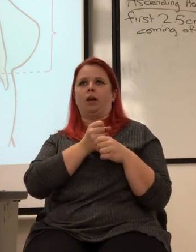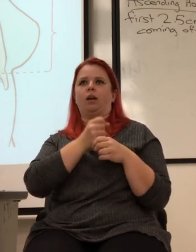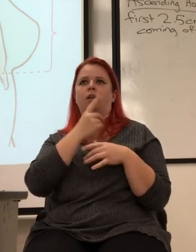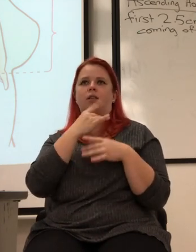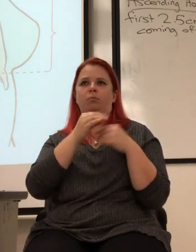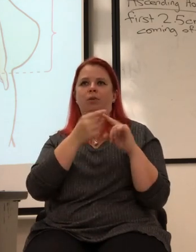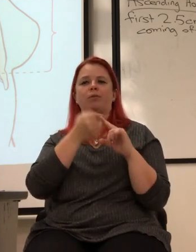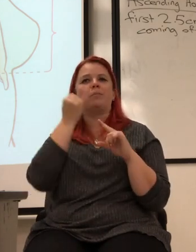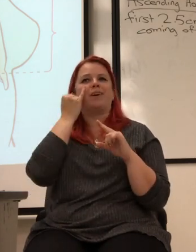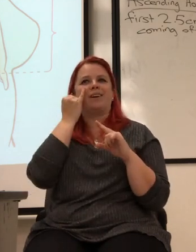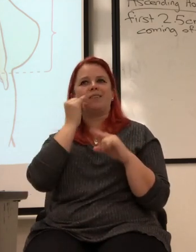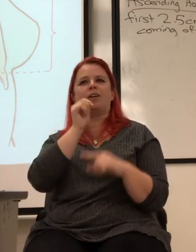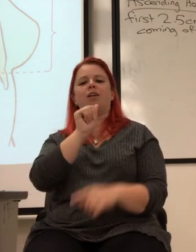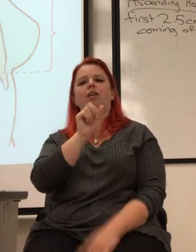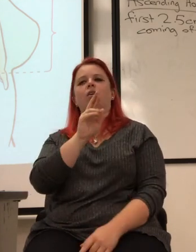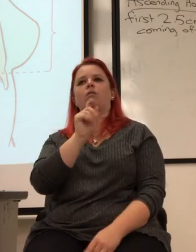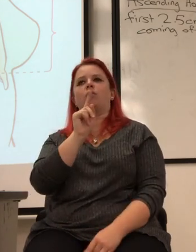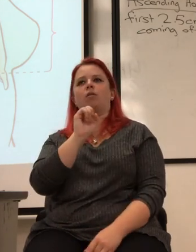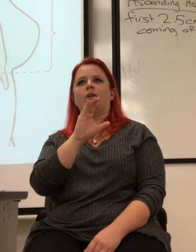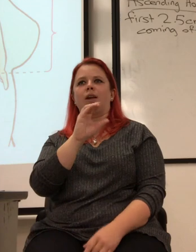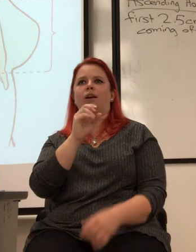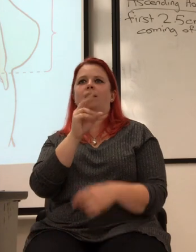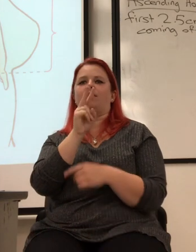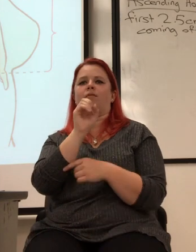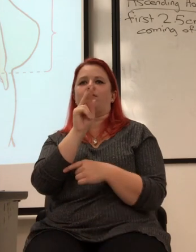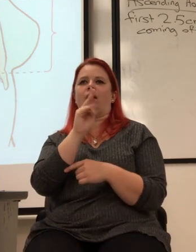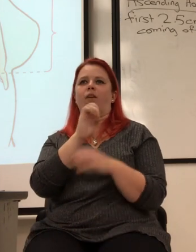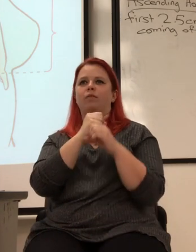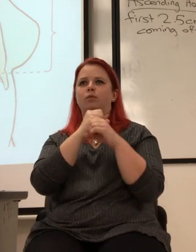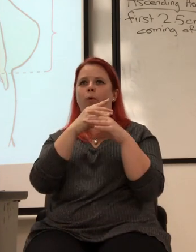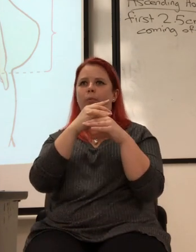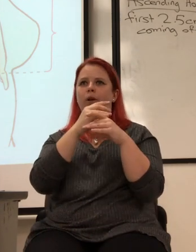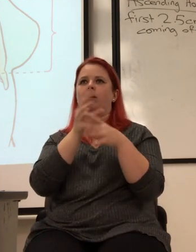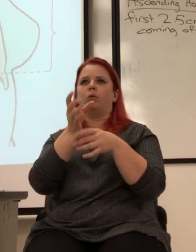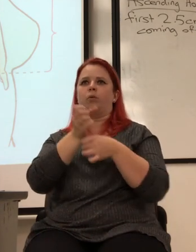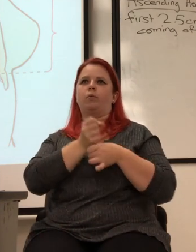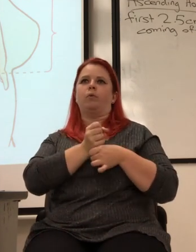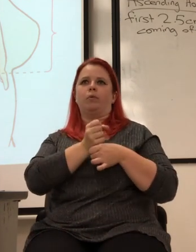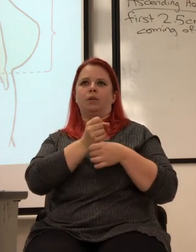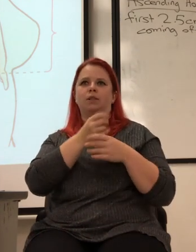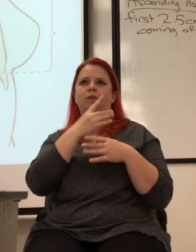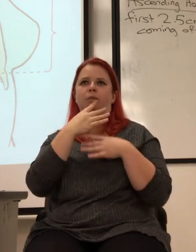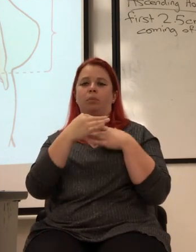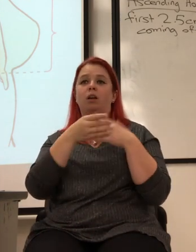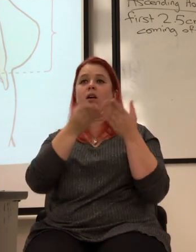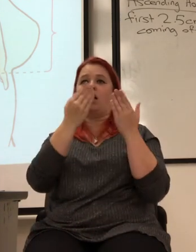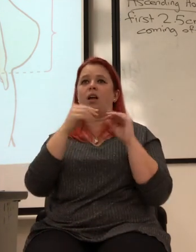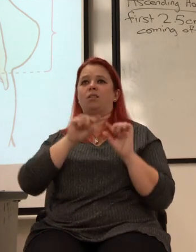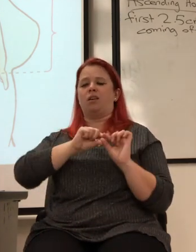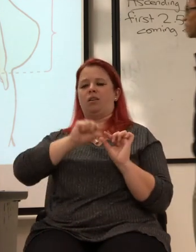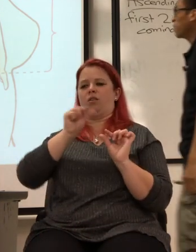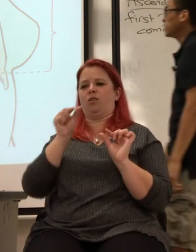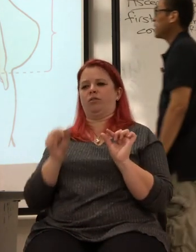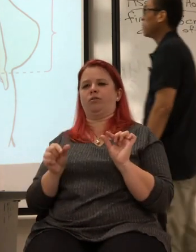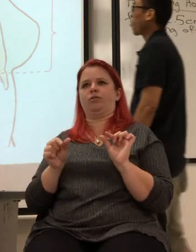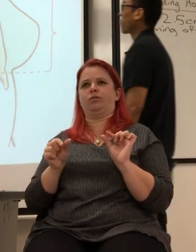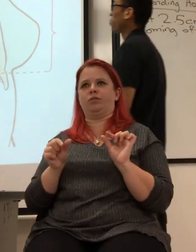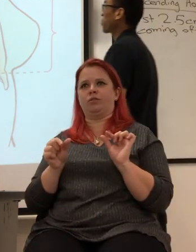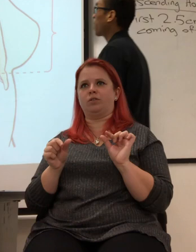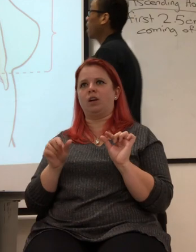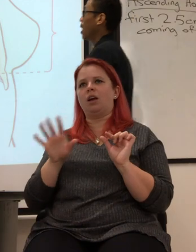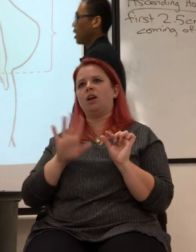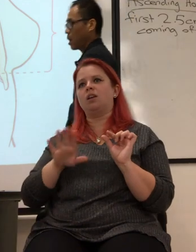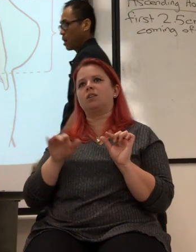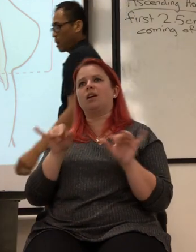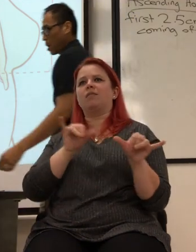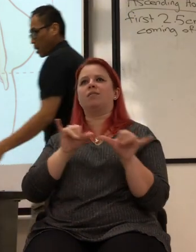valve is open. Then it arches up and down. Okay, and it's kind of at the level of T4